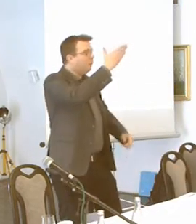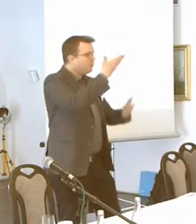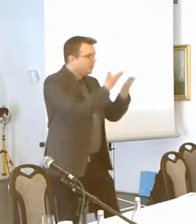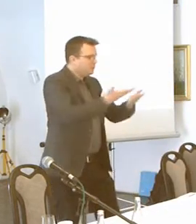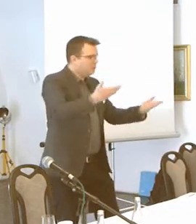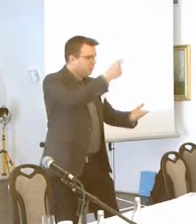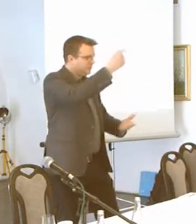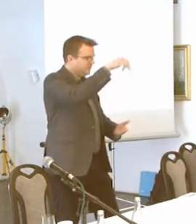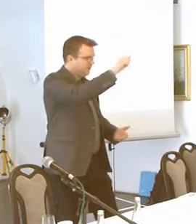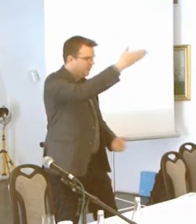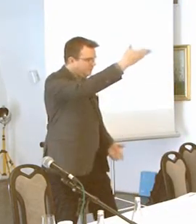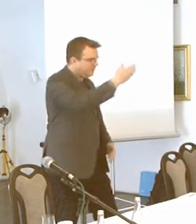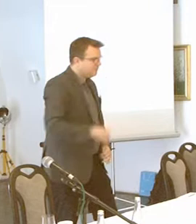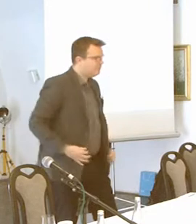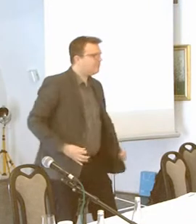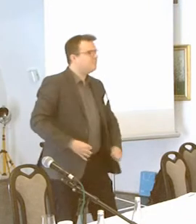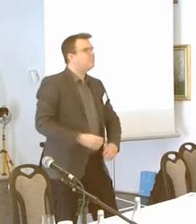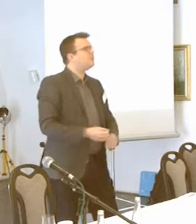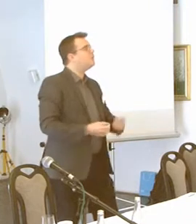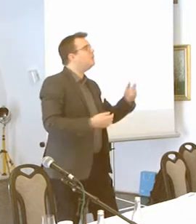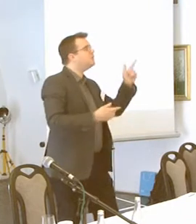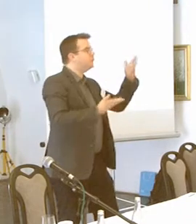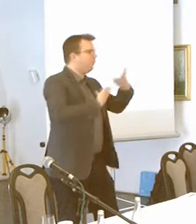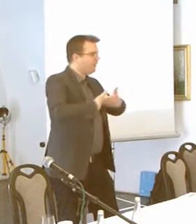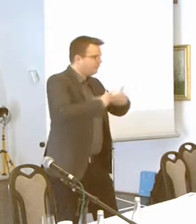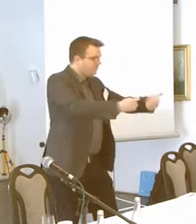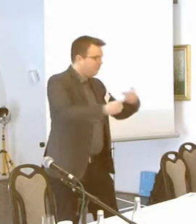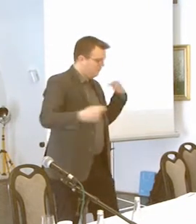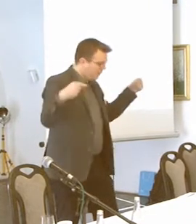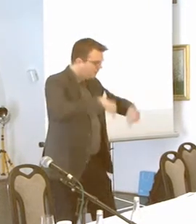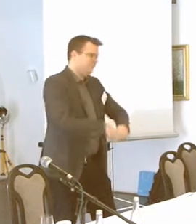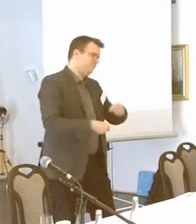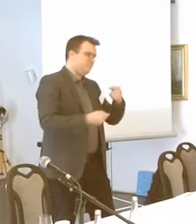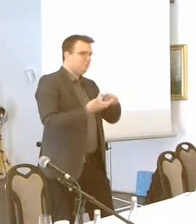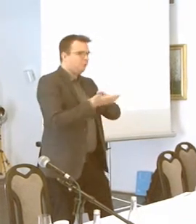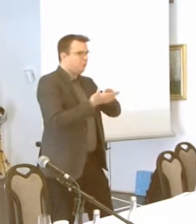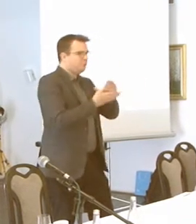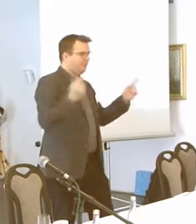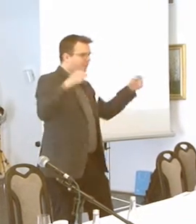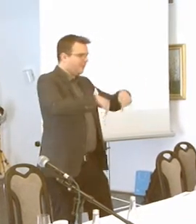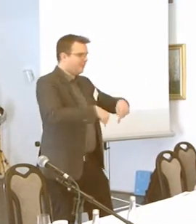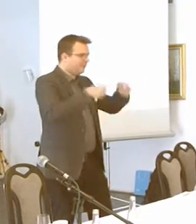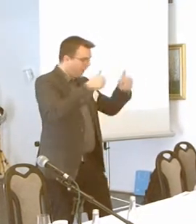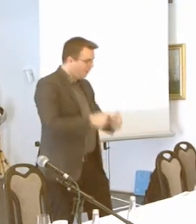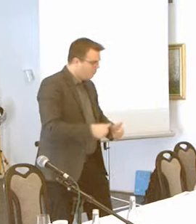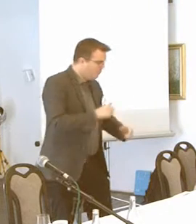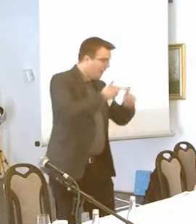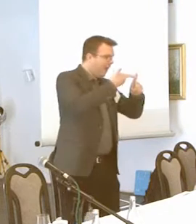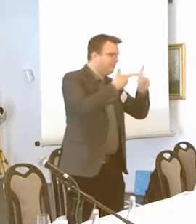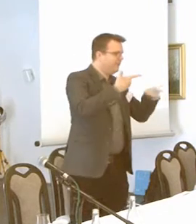Thank you for the presentation, Tina. Thank you very much, and thank you for the invitation to take part in this